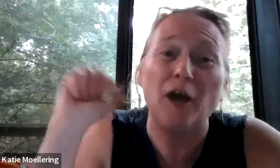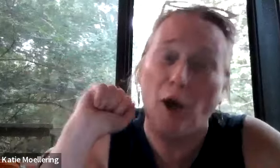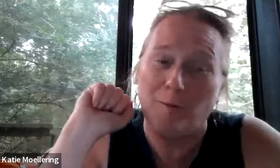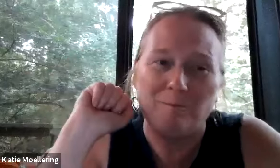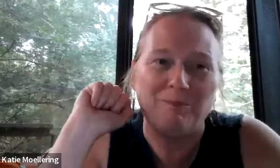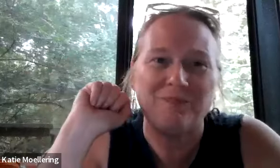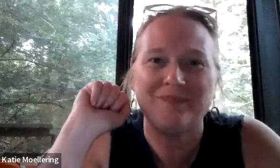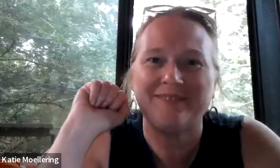O.